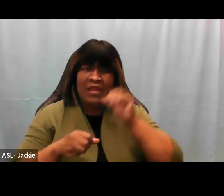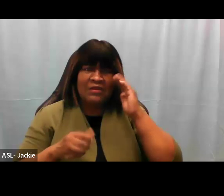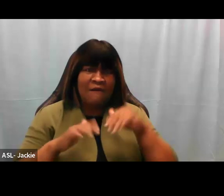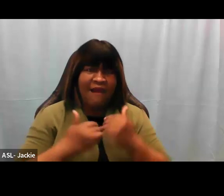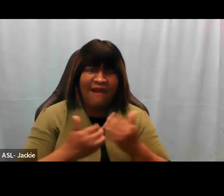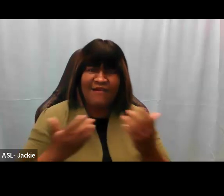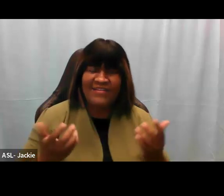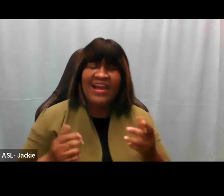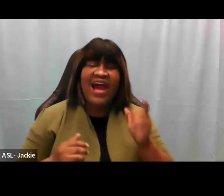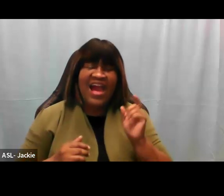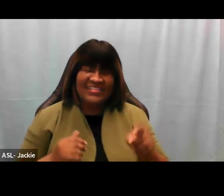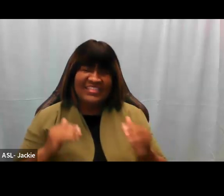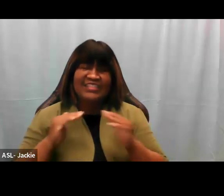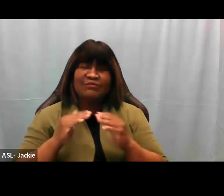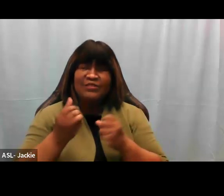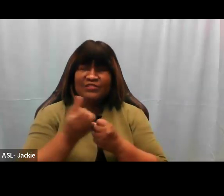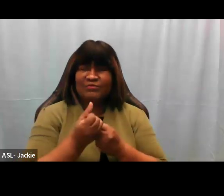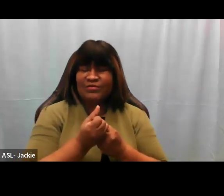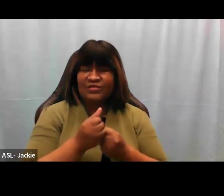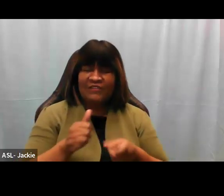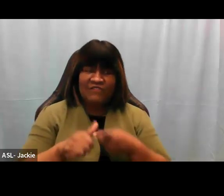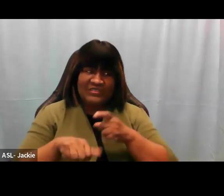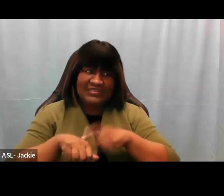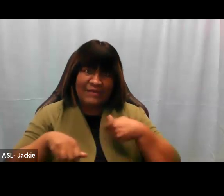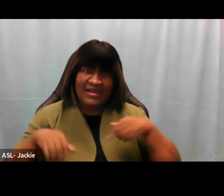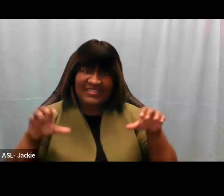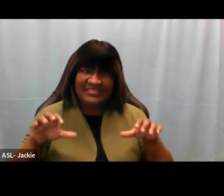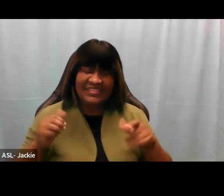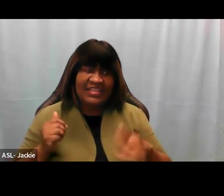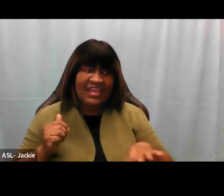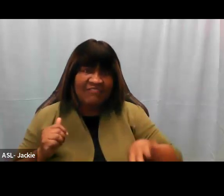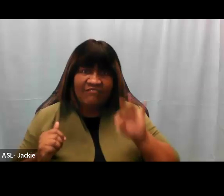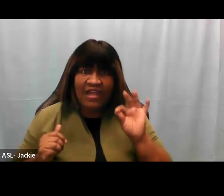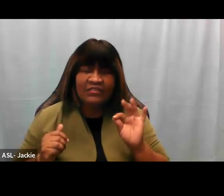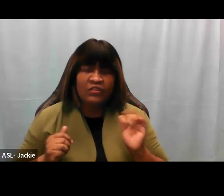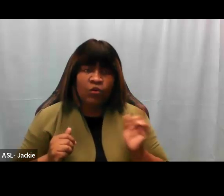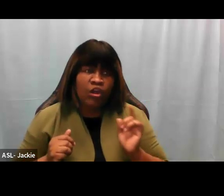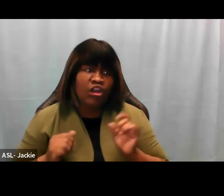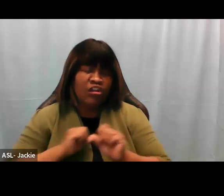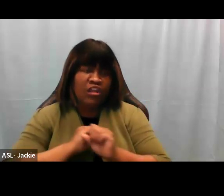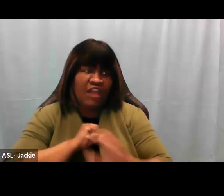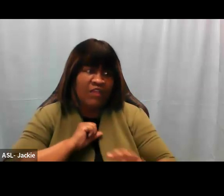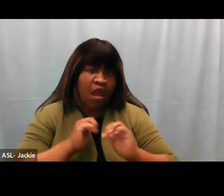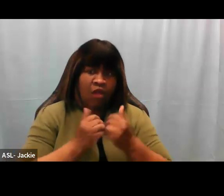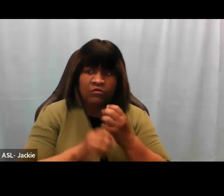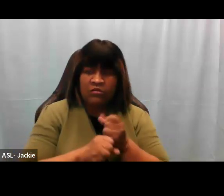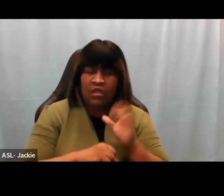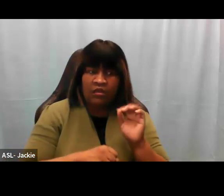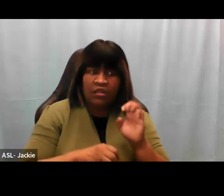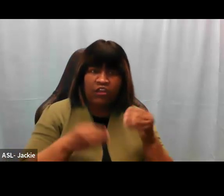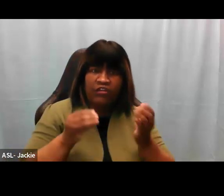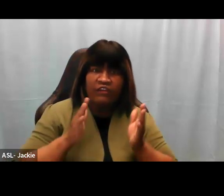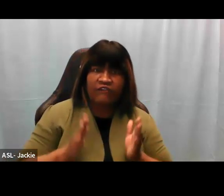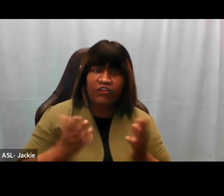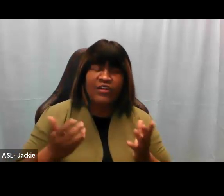have peer support when I first did that, and even finding locations where it's advertised to get a caregiver. And that comes to